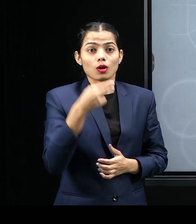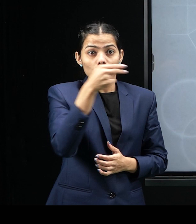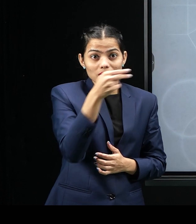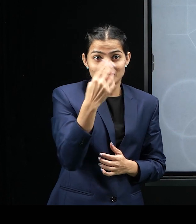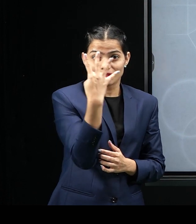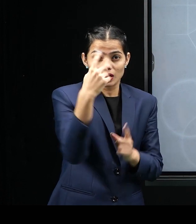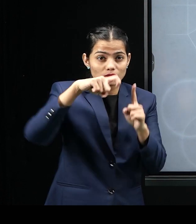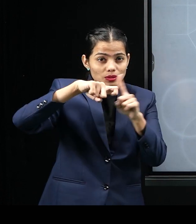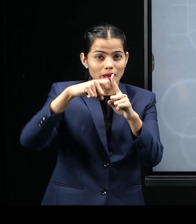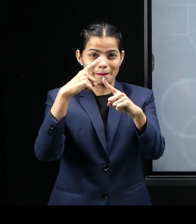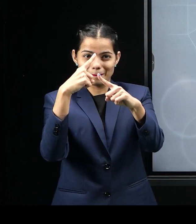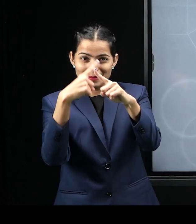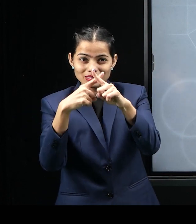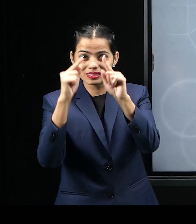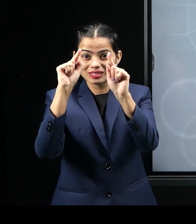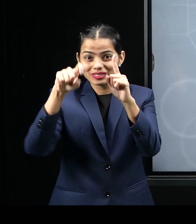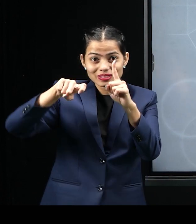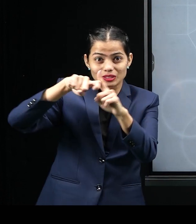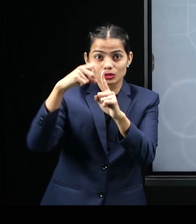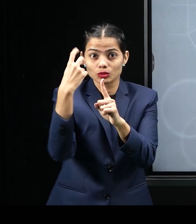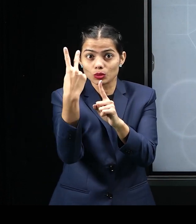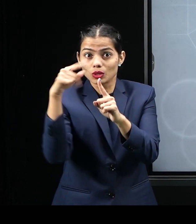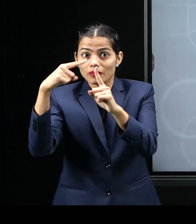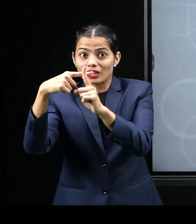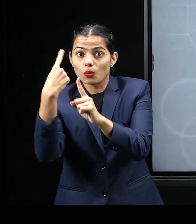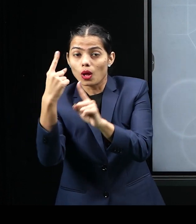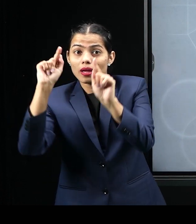is equal to 4k into k plus 1 plus 1